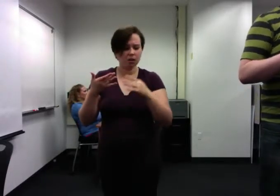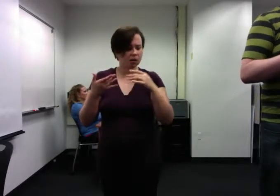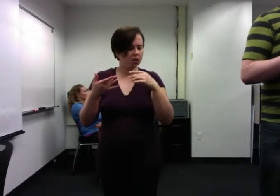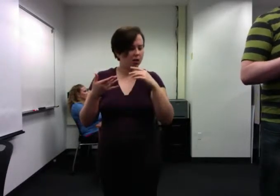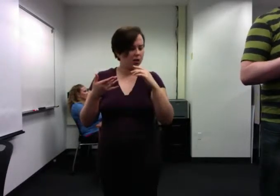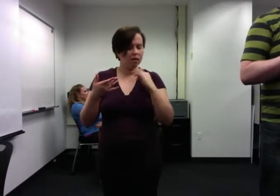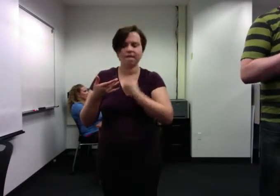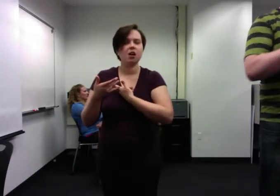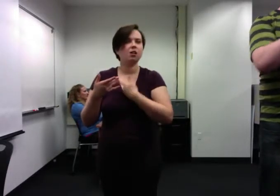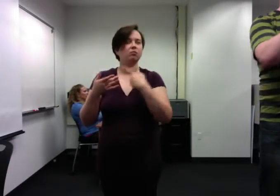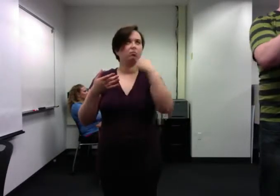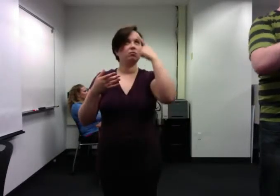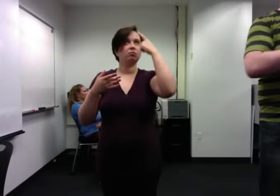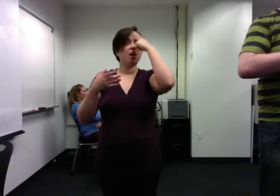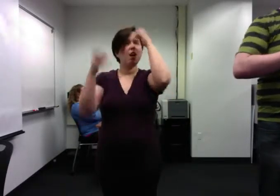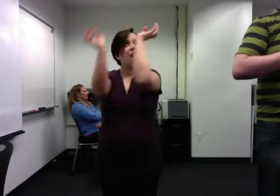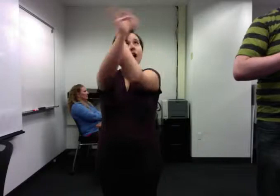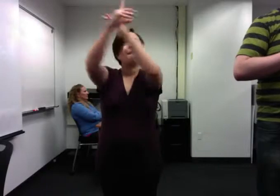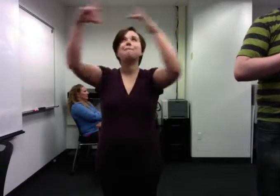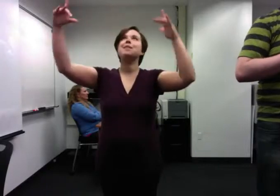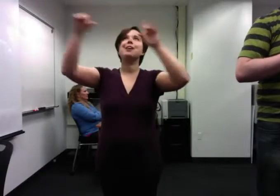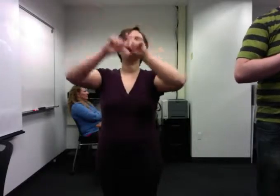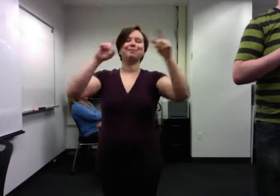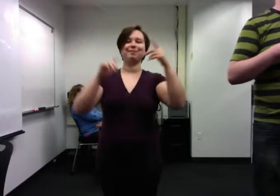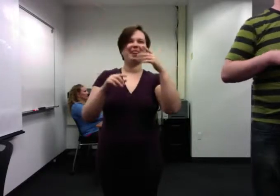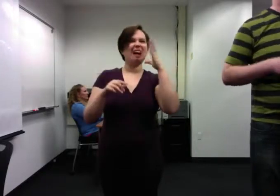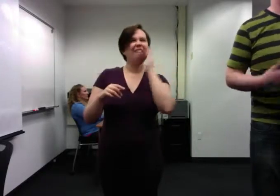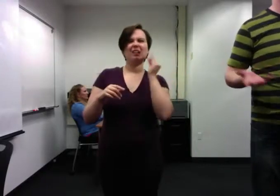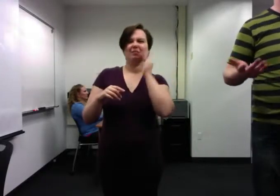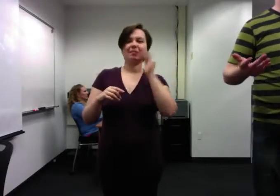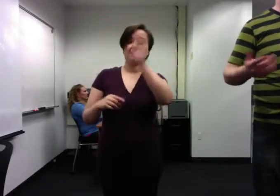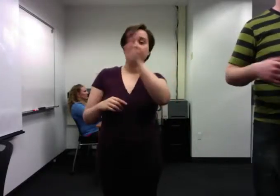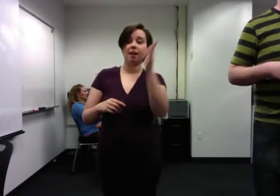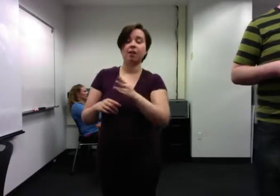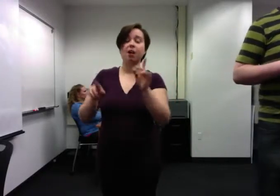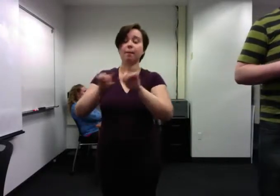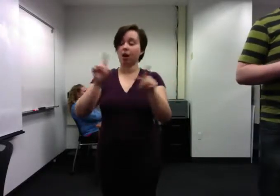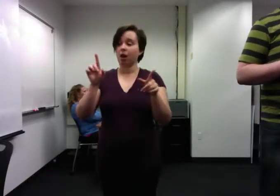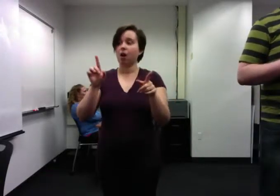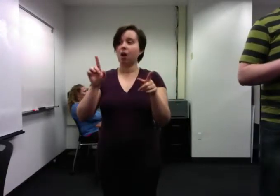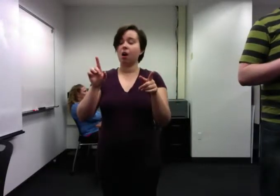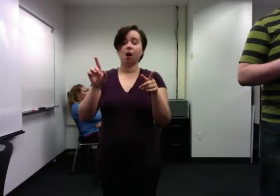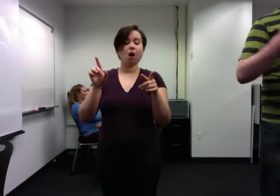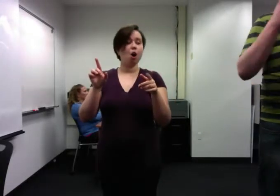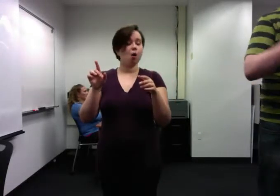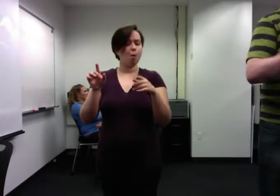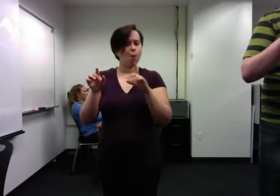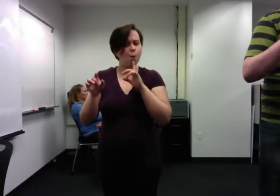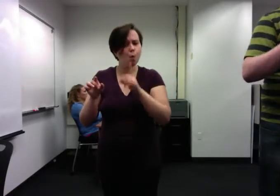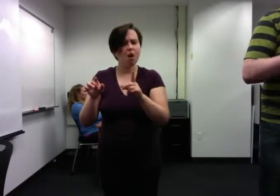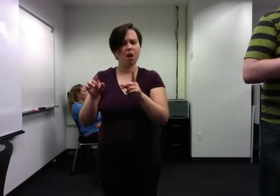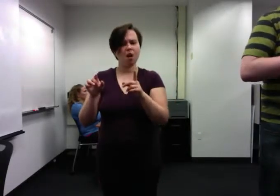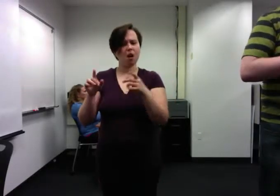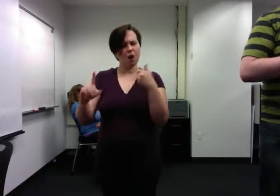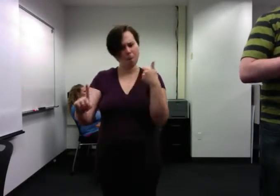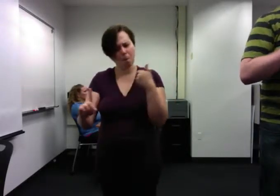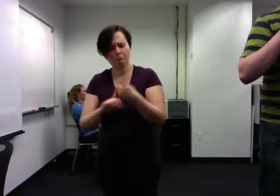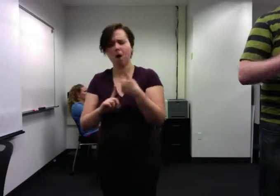very often experience. But the high point came when the minister stood up and he said, friends, he